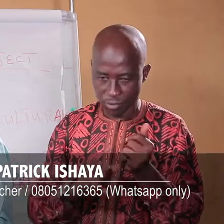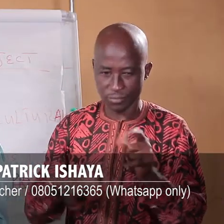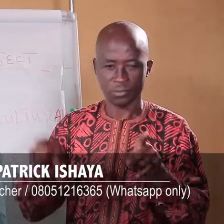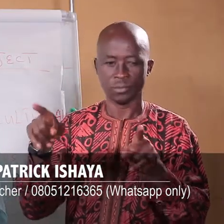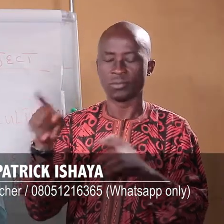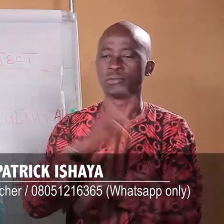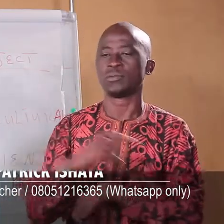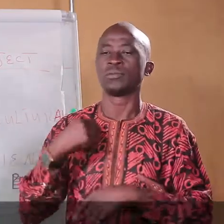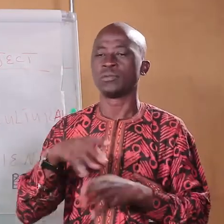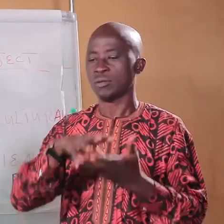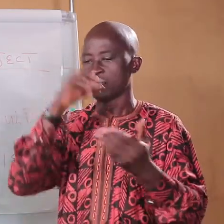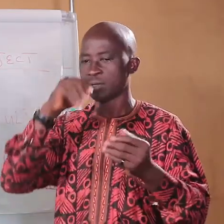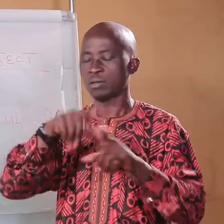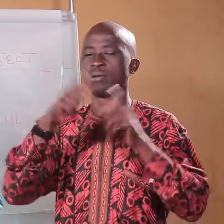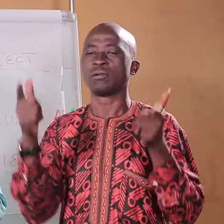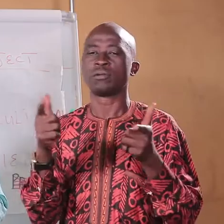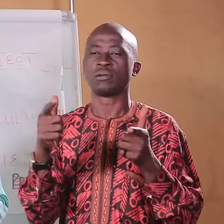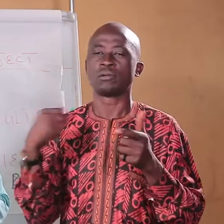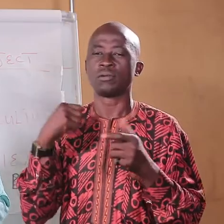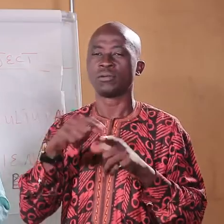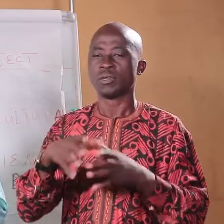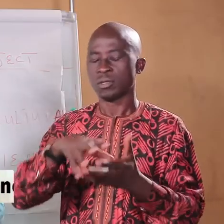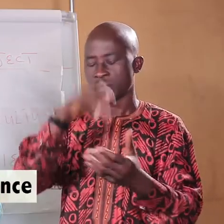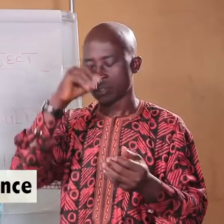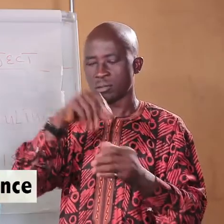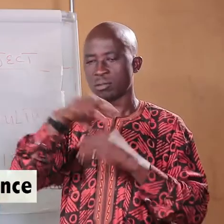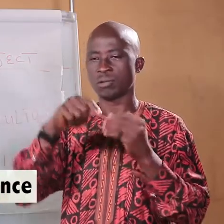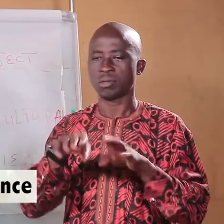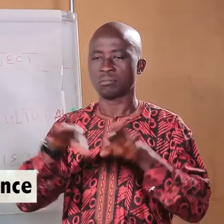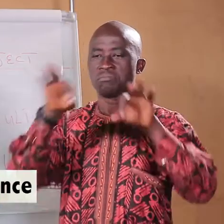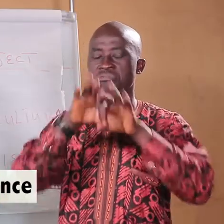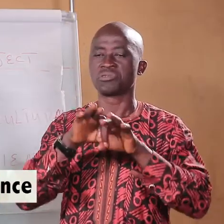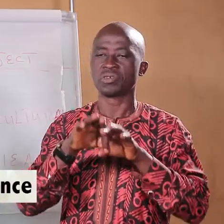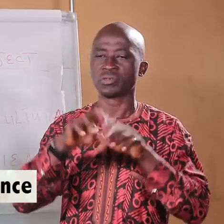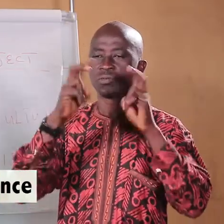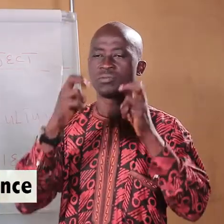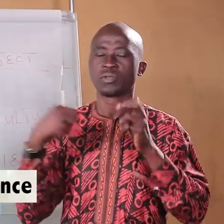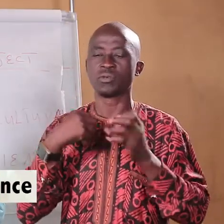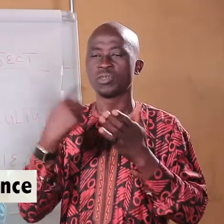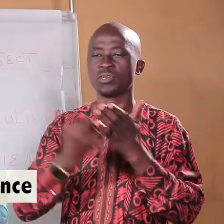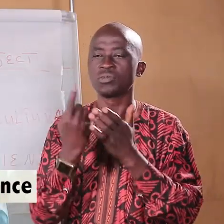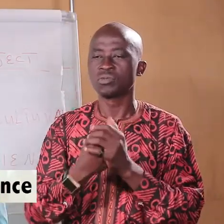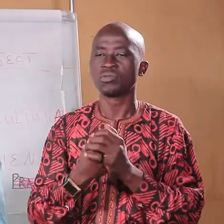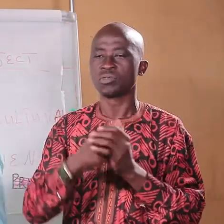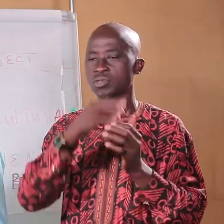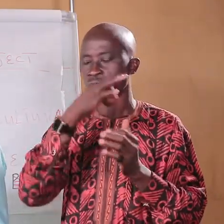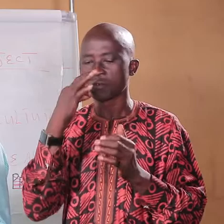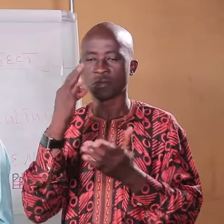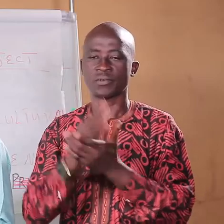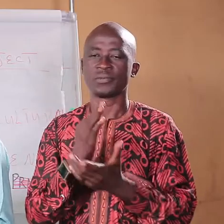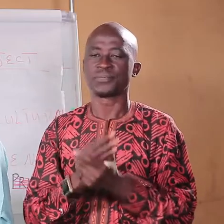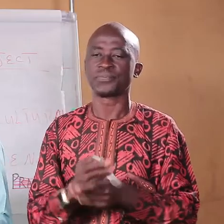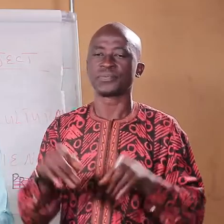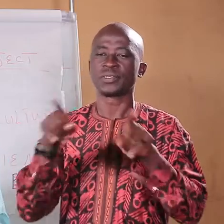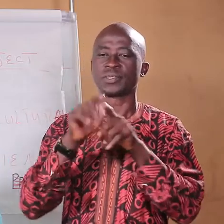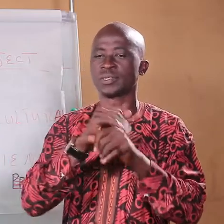we have learned a lot. We learned about an important topic. We discussed the agricultural finance